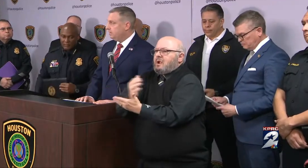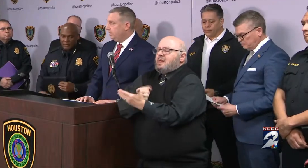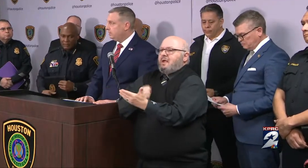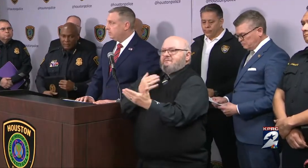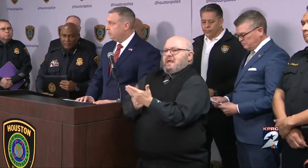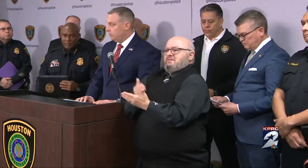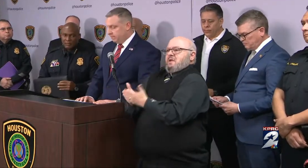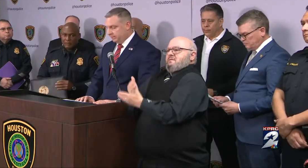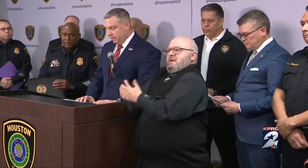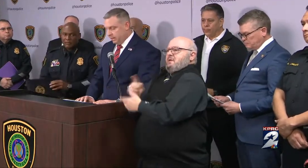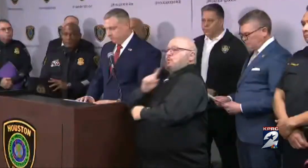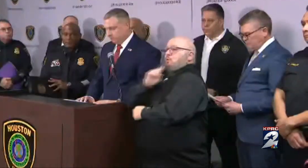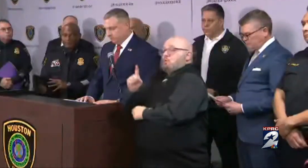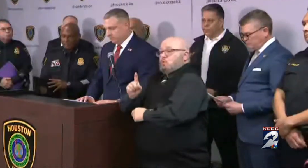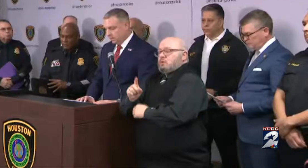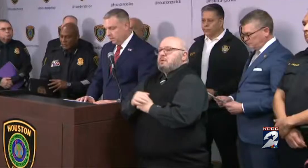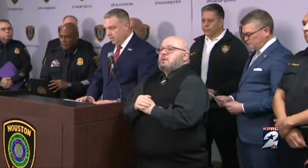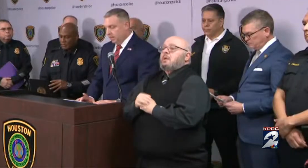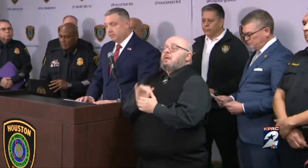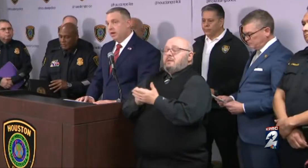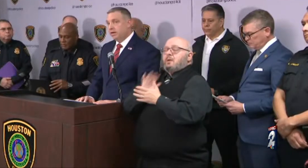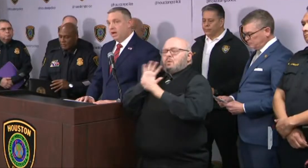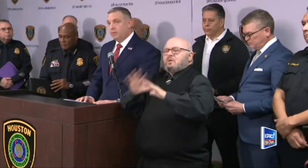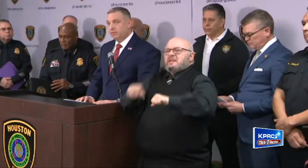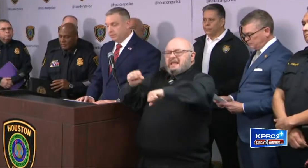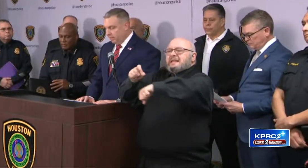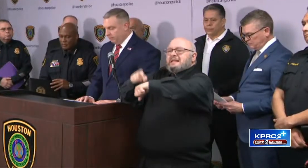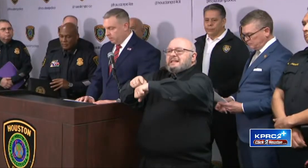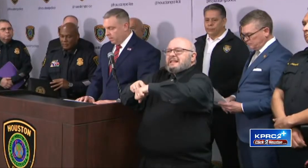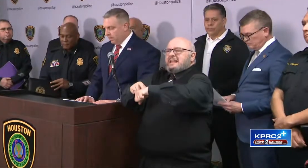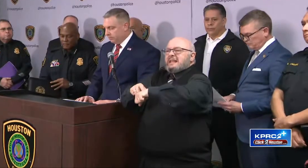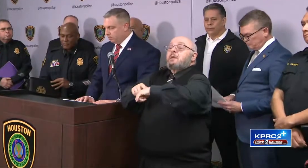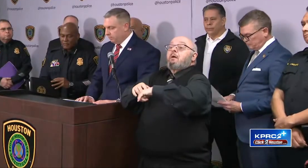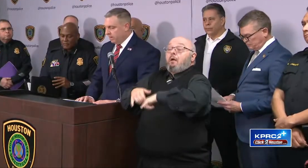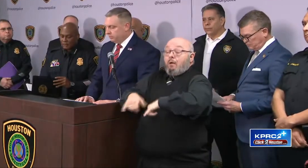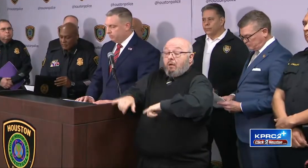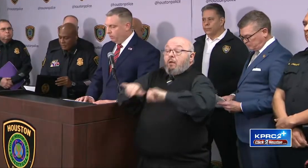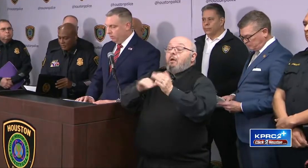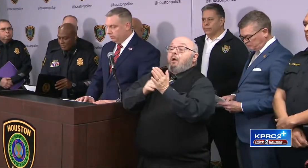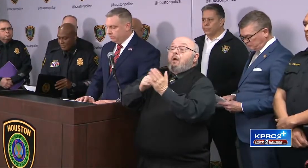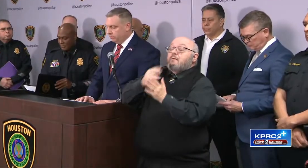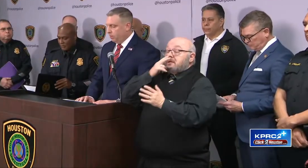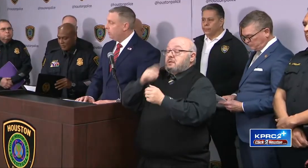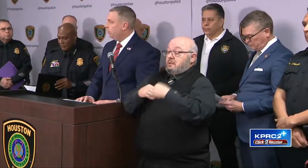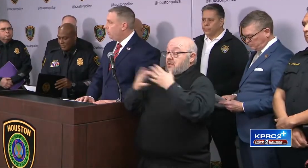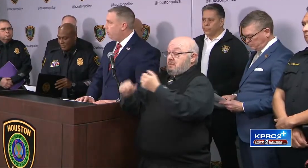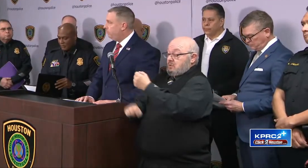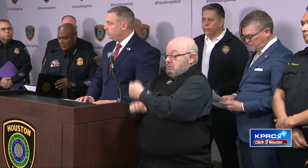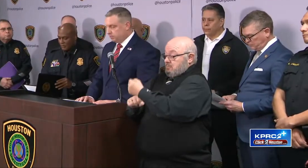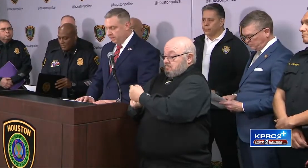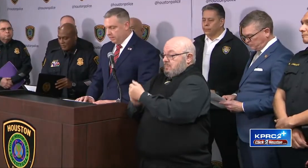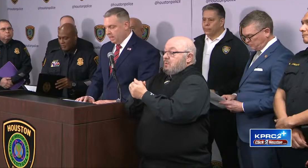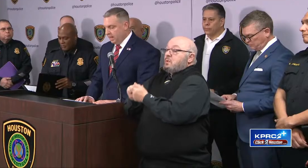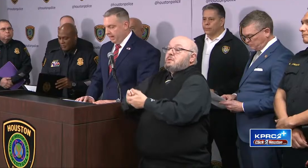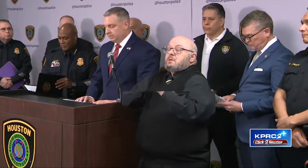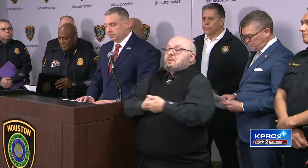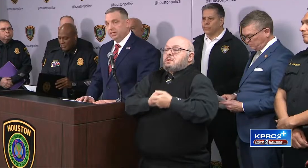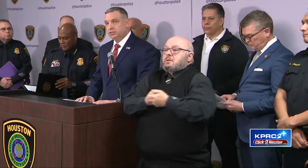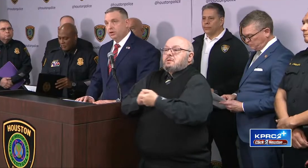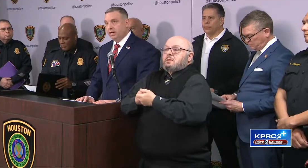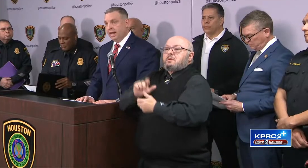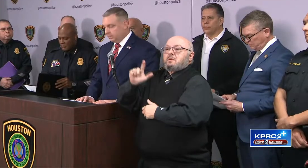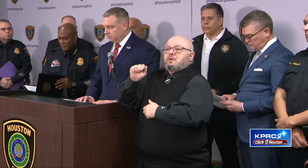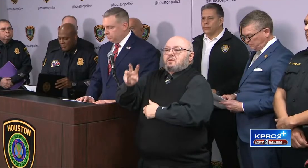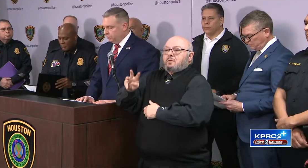That process will take time. It is very common for the FBI to provide support to partner law enforcement